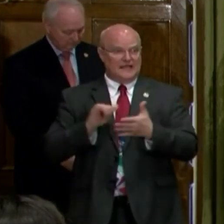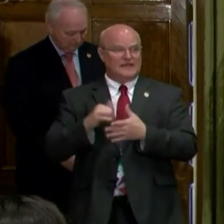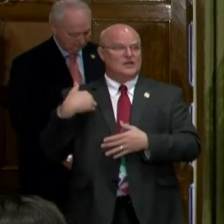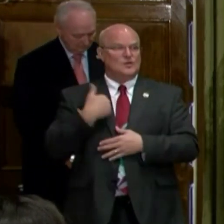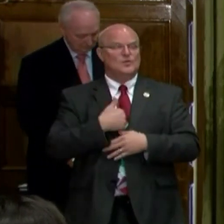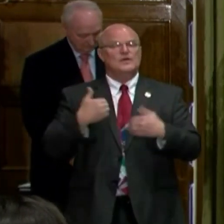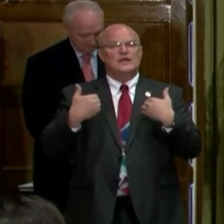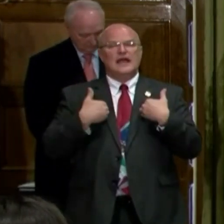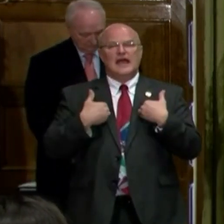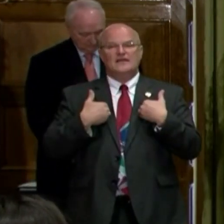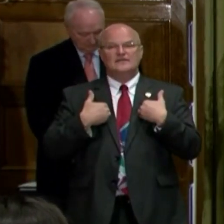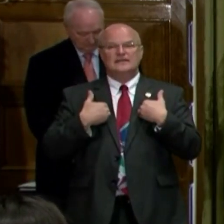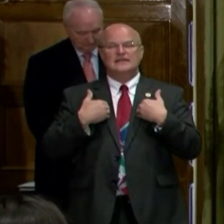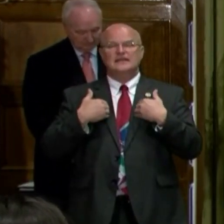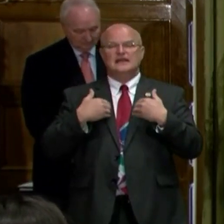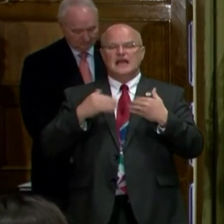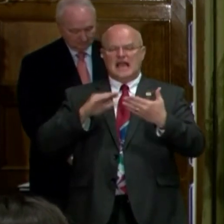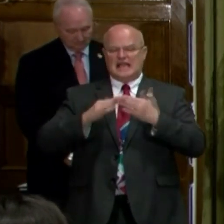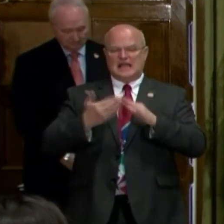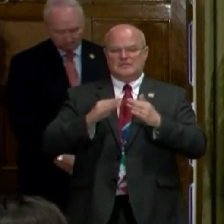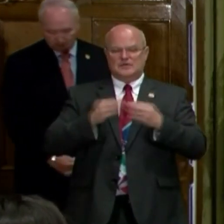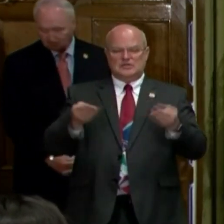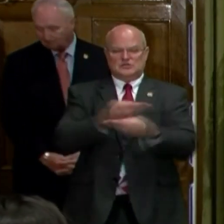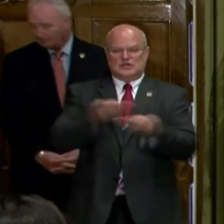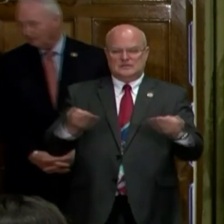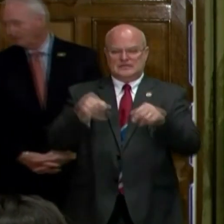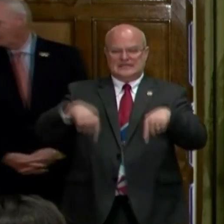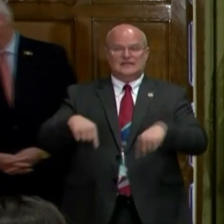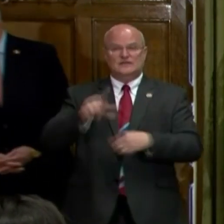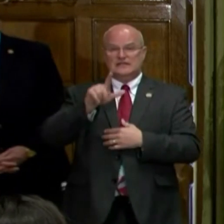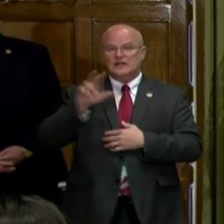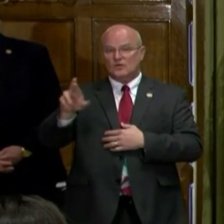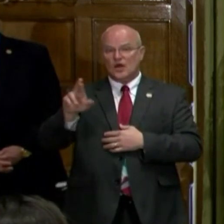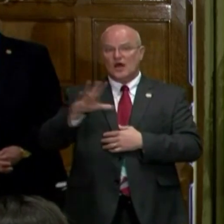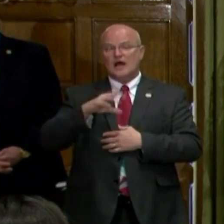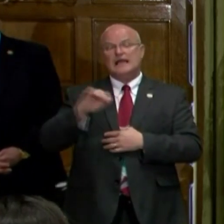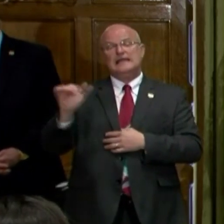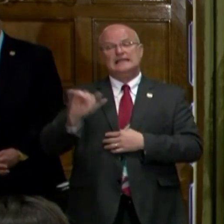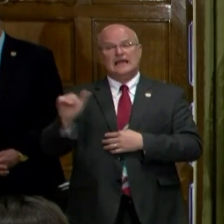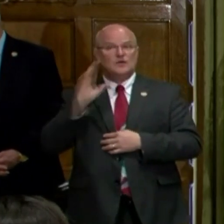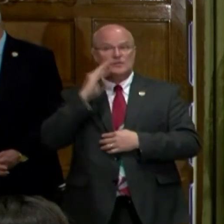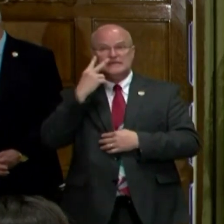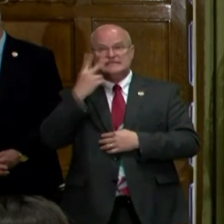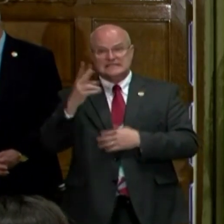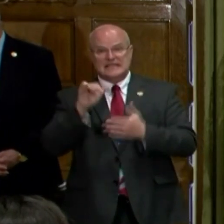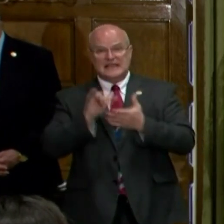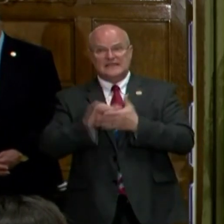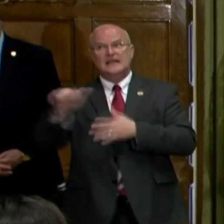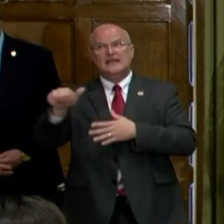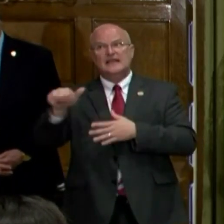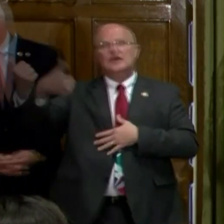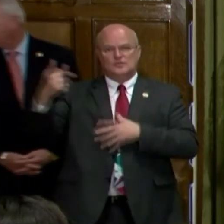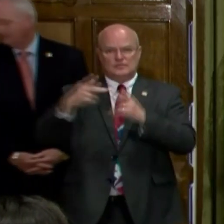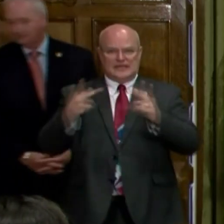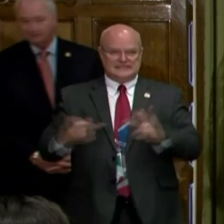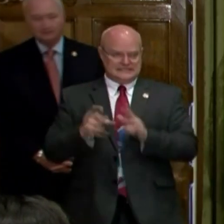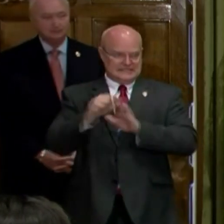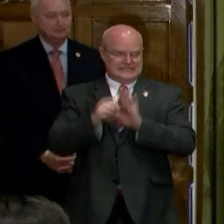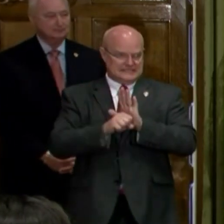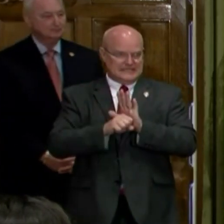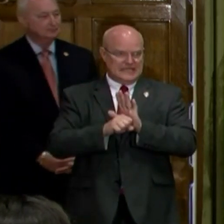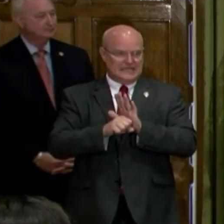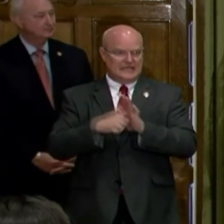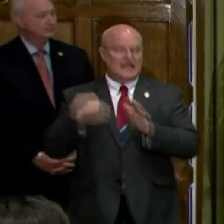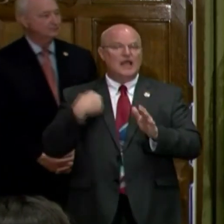we are having community transmission here in Little Rock, and likely we'll be seeing that elsewhere in the state.